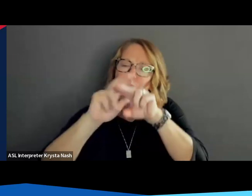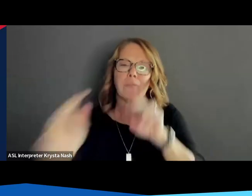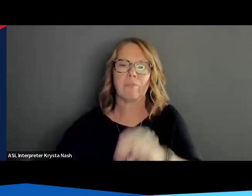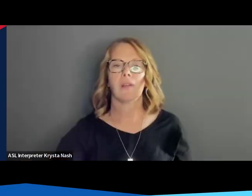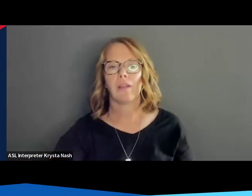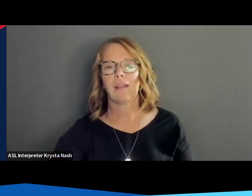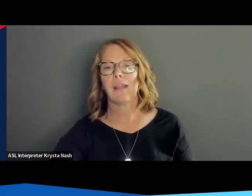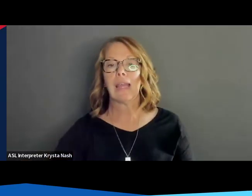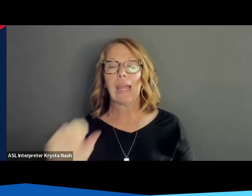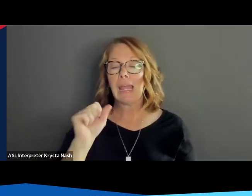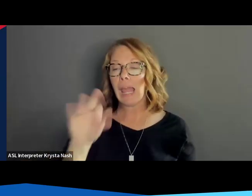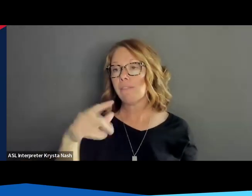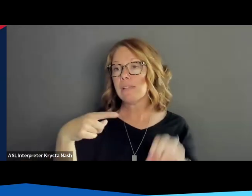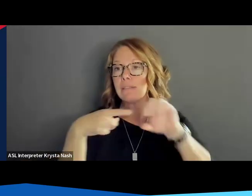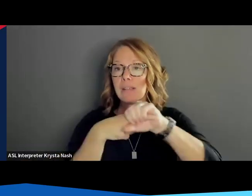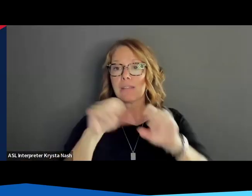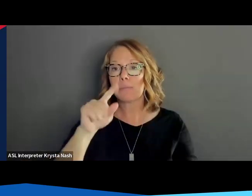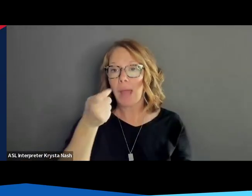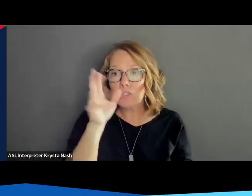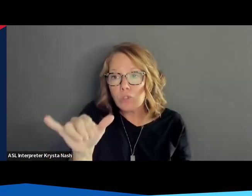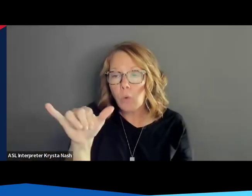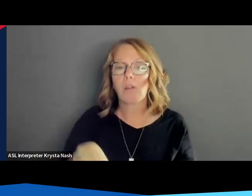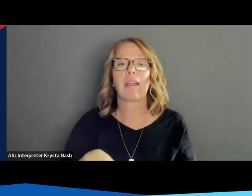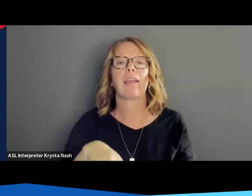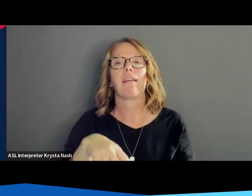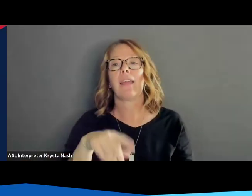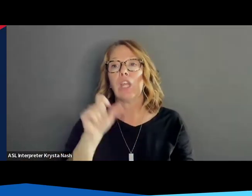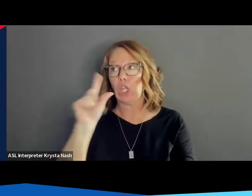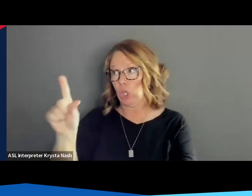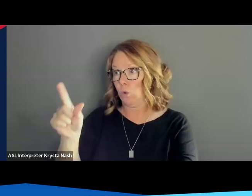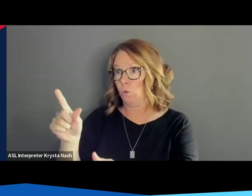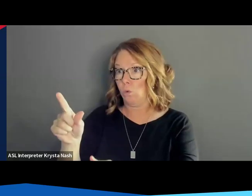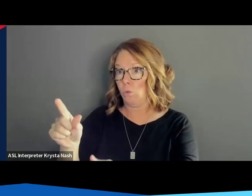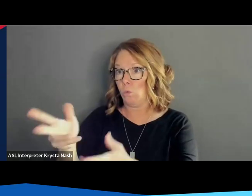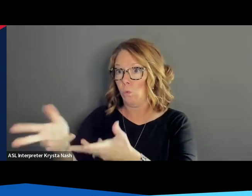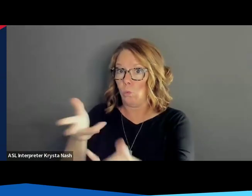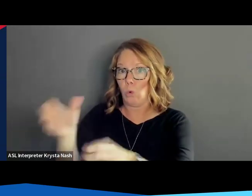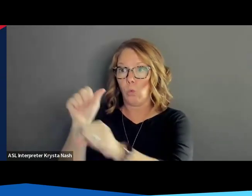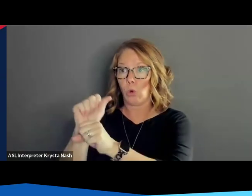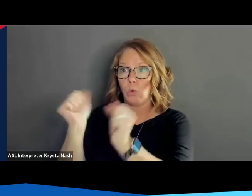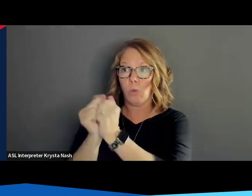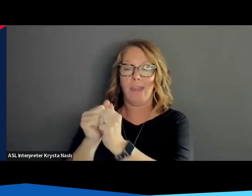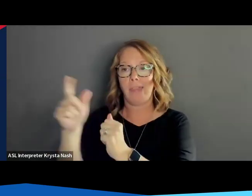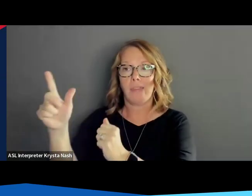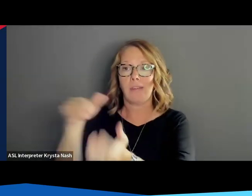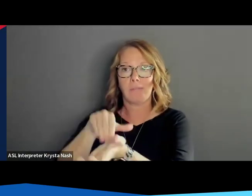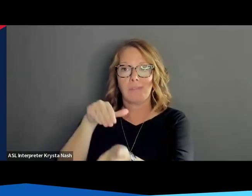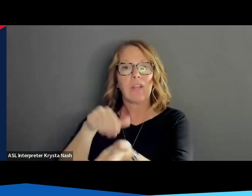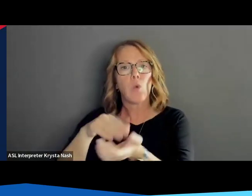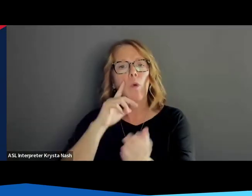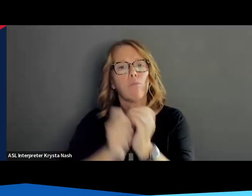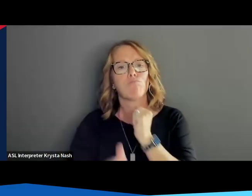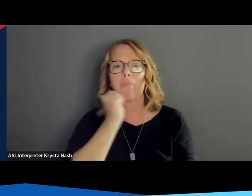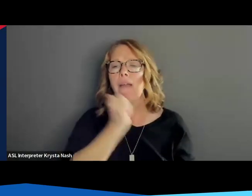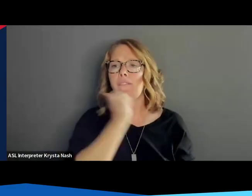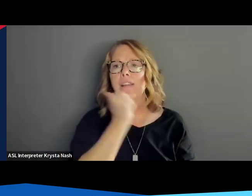the suppository and you do the dig stim and you work with your healthcare professional, you're going to have that bowel movement every day. And